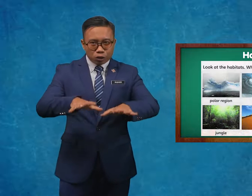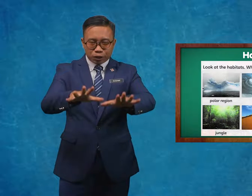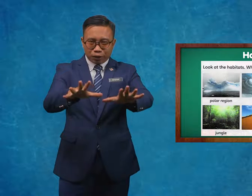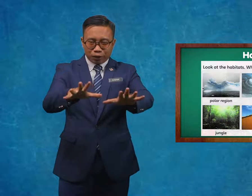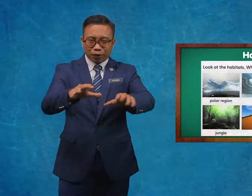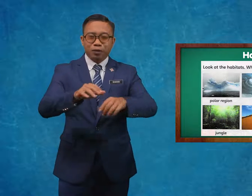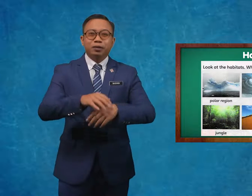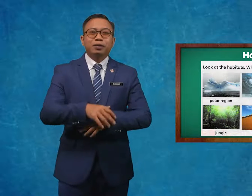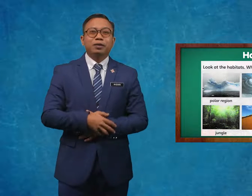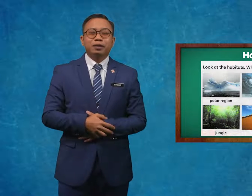ocean,